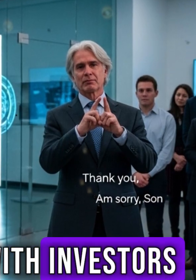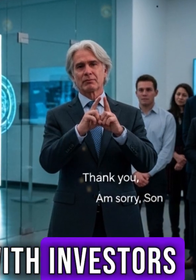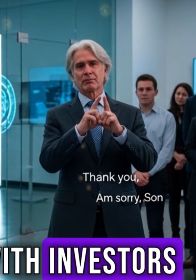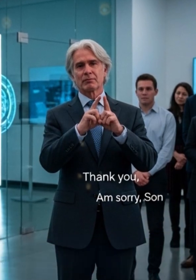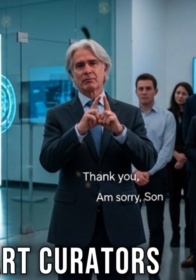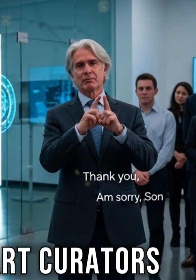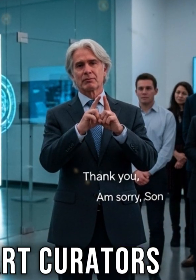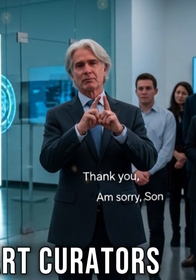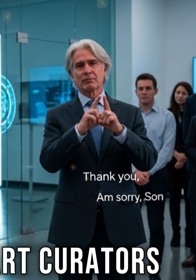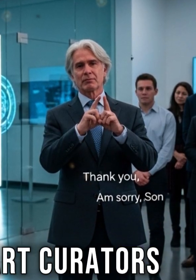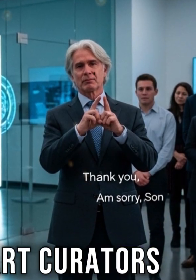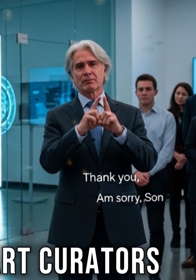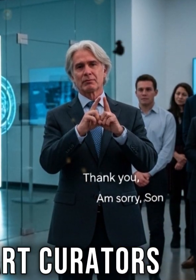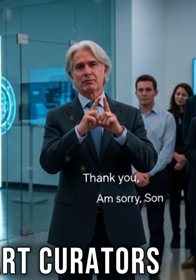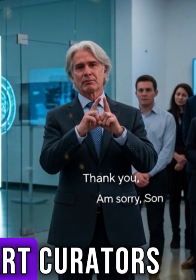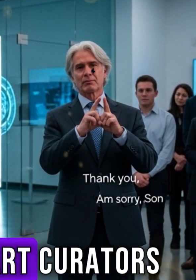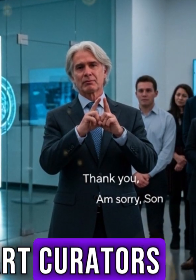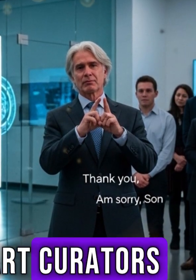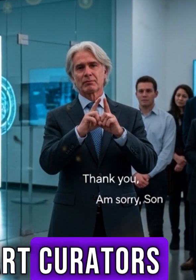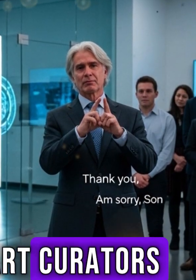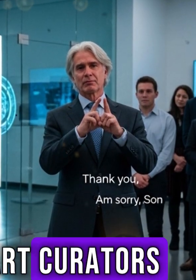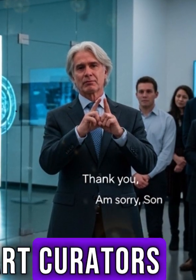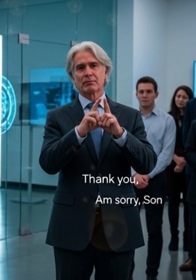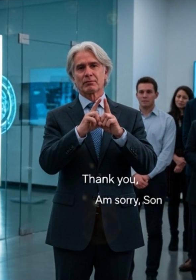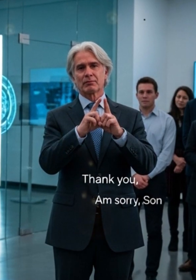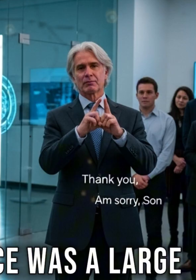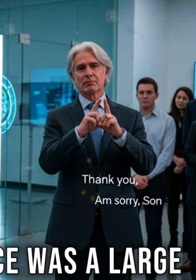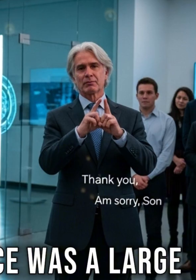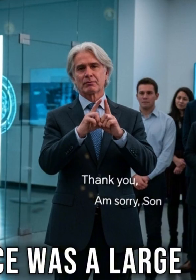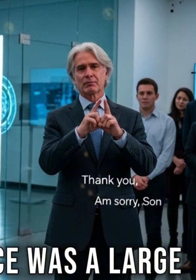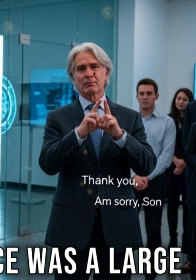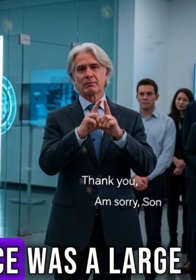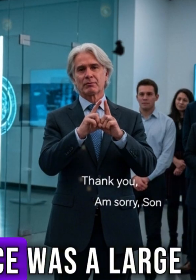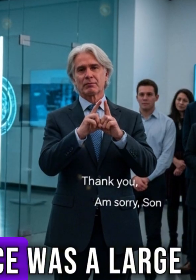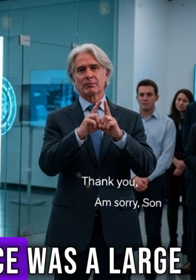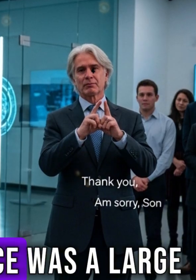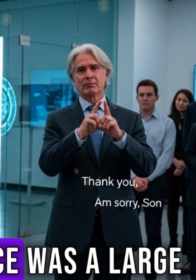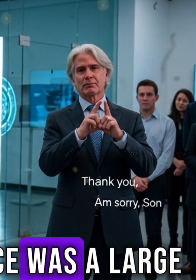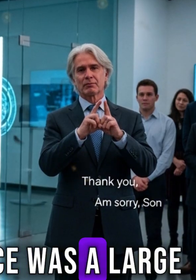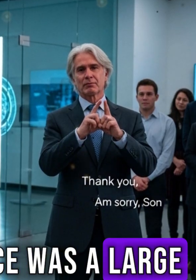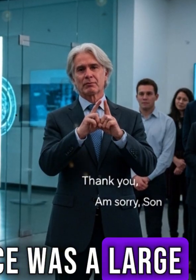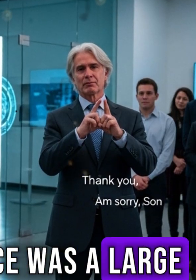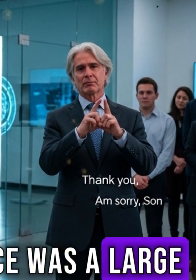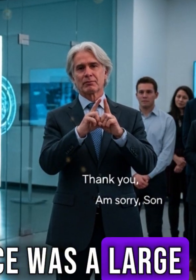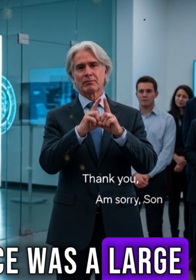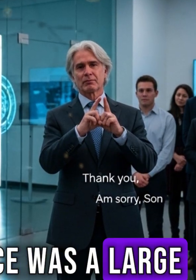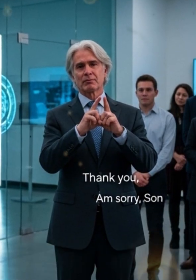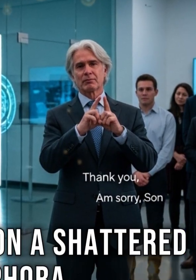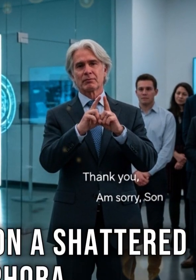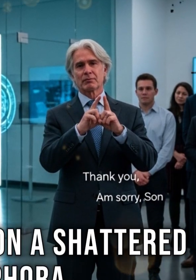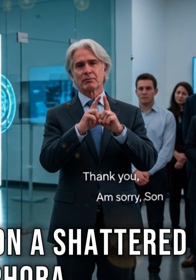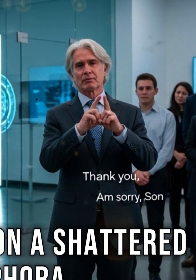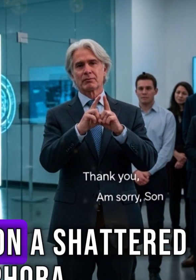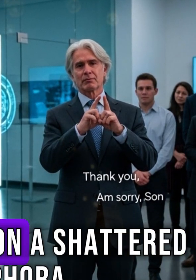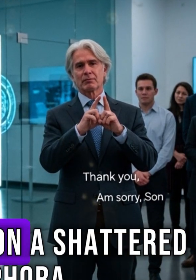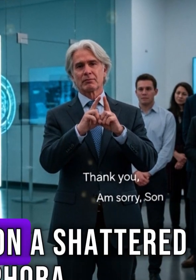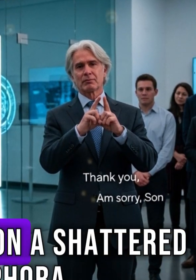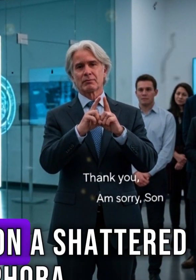investors, professors, and art curators. Julian's centerpiece was a large, striking installation,